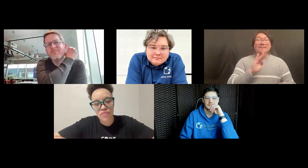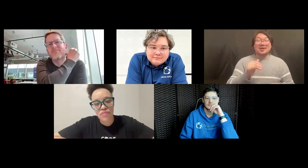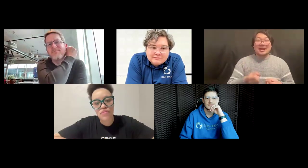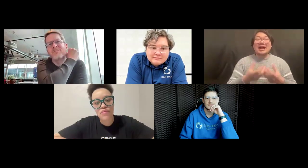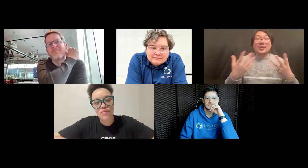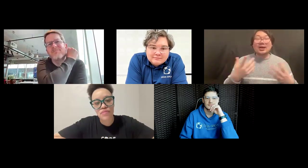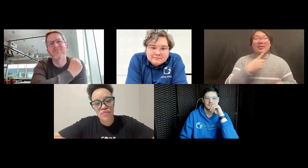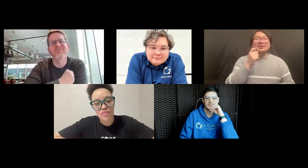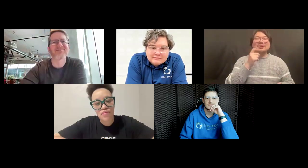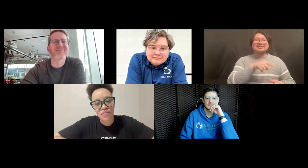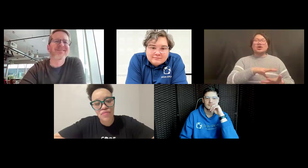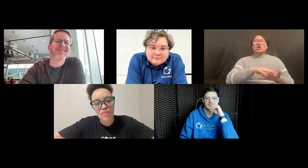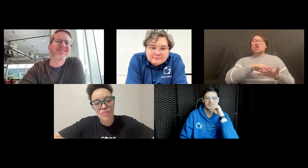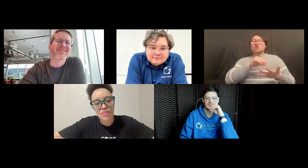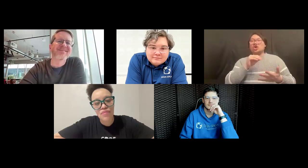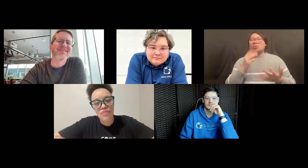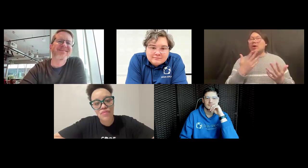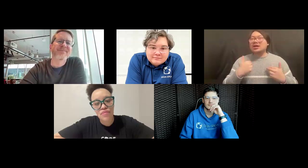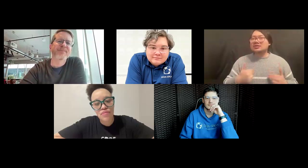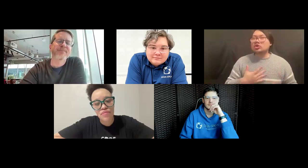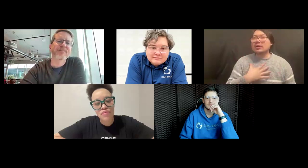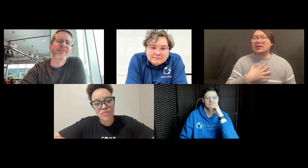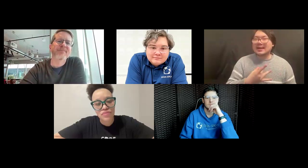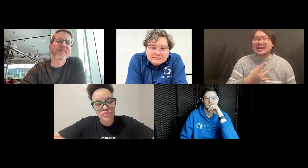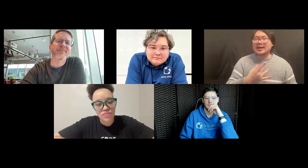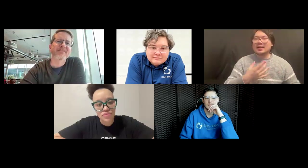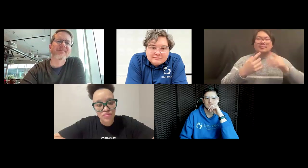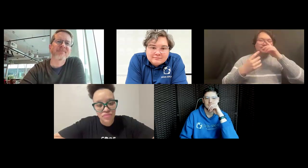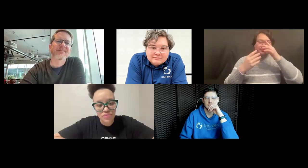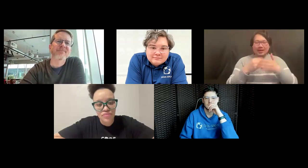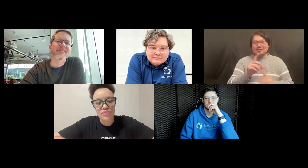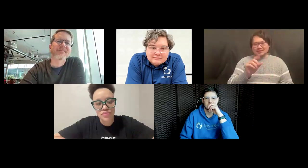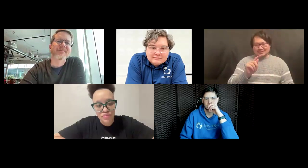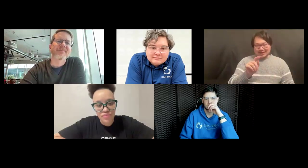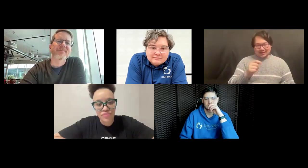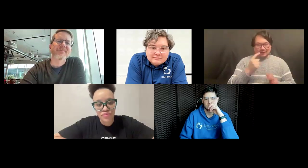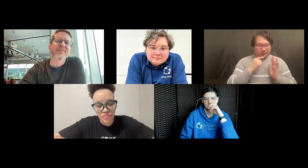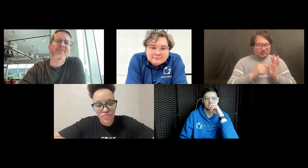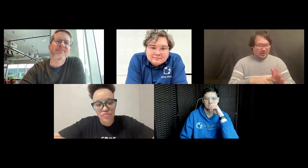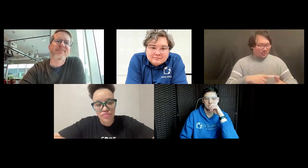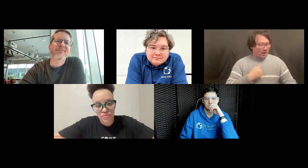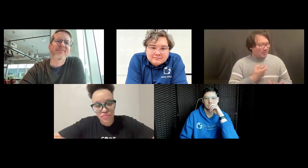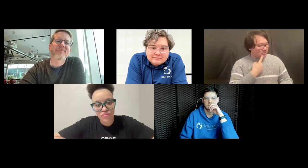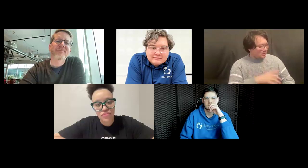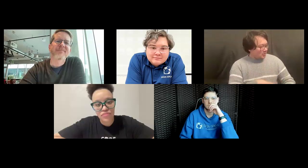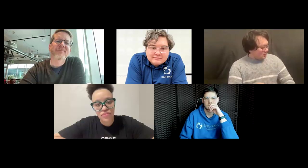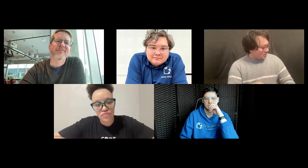But the 3.5 version can sometimes beat the 4 version, and that's based off